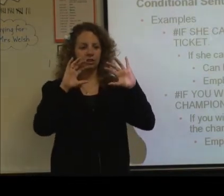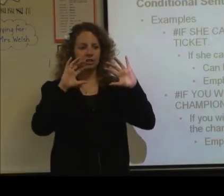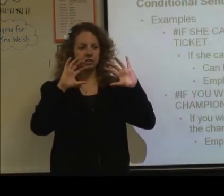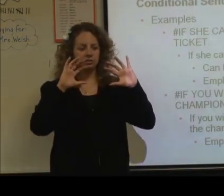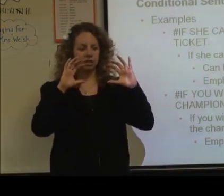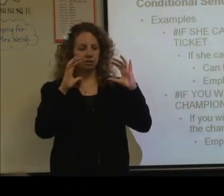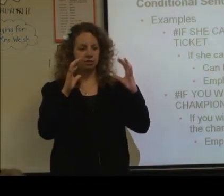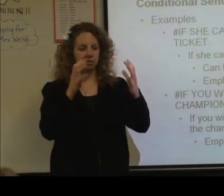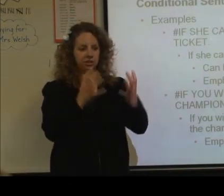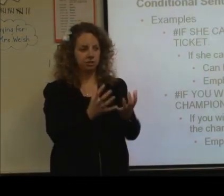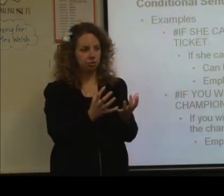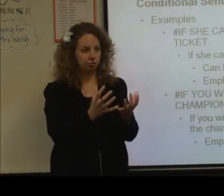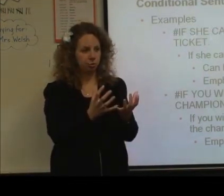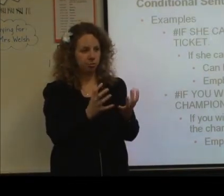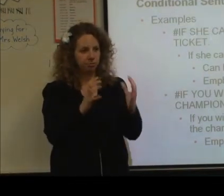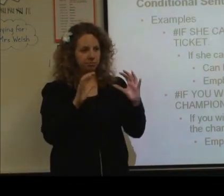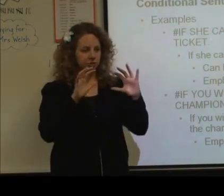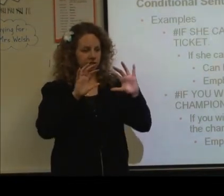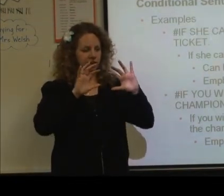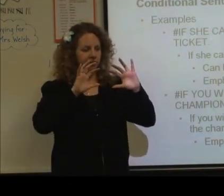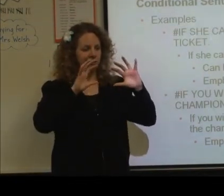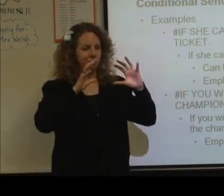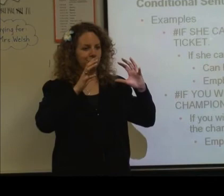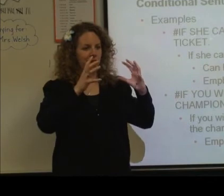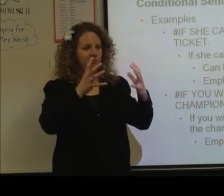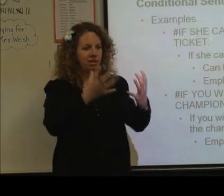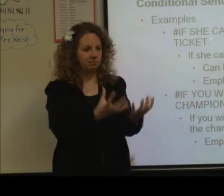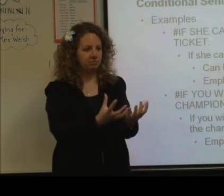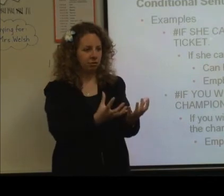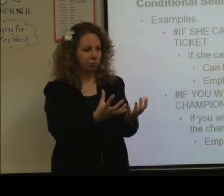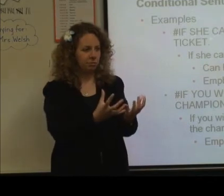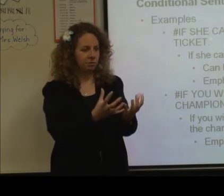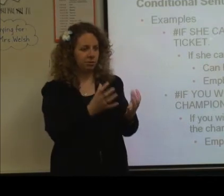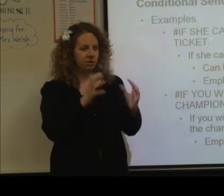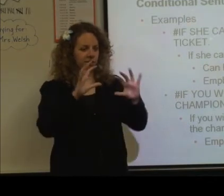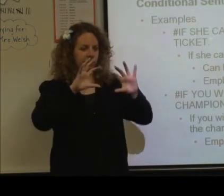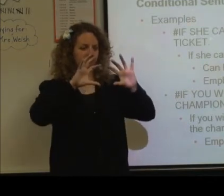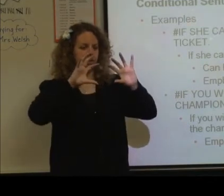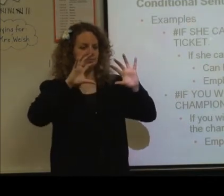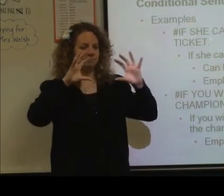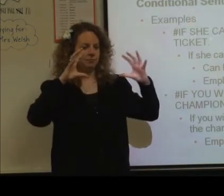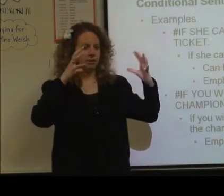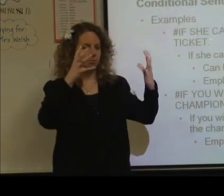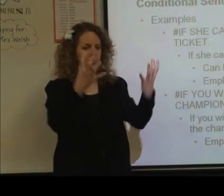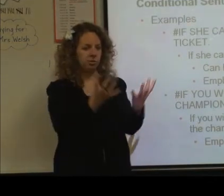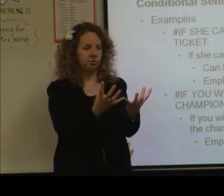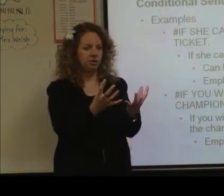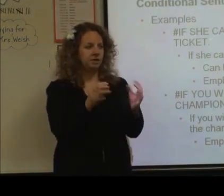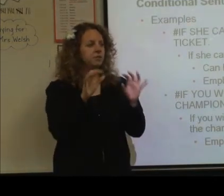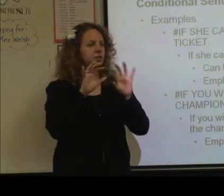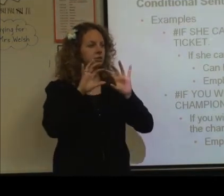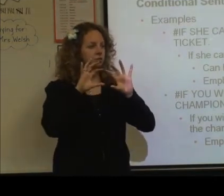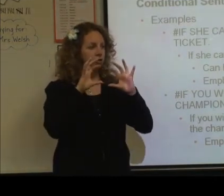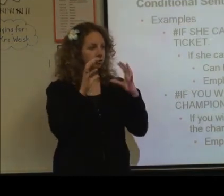like this is a group, just kind of like you're surrounding a group of people. Like think about like a bubble around it. So